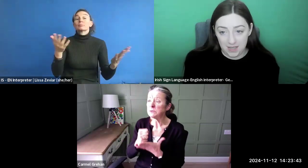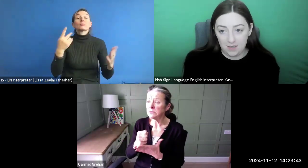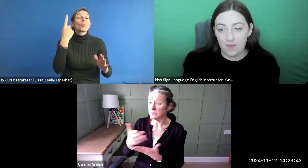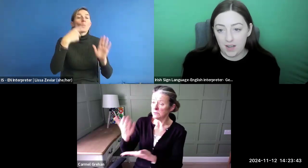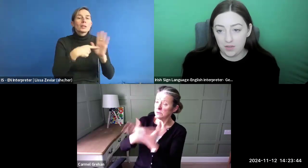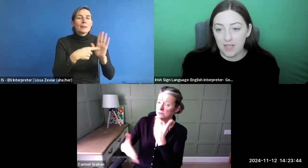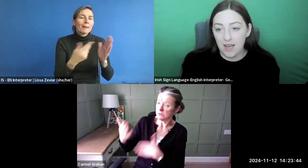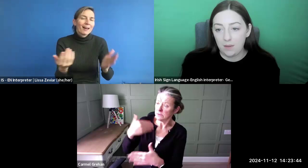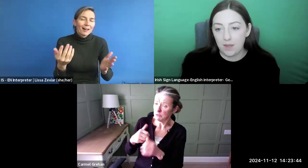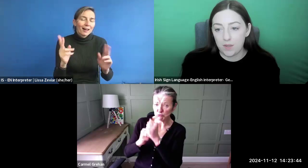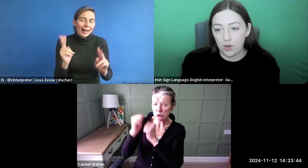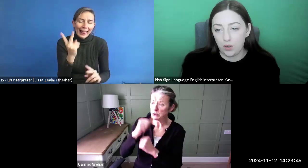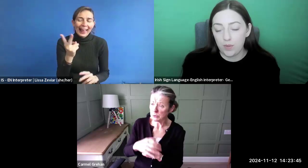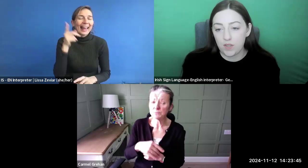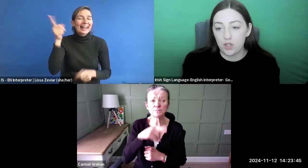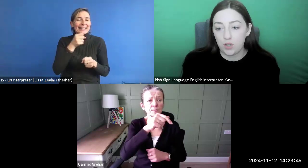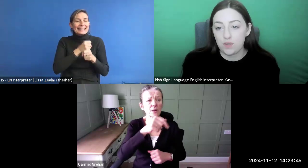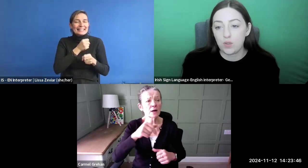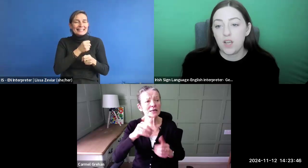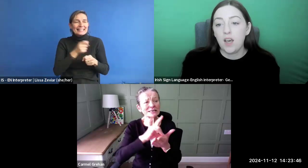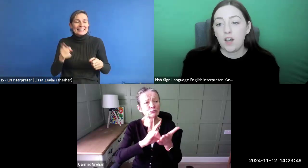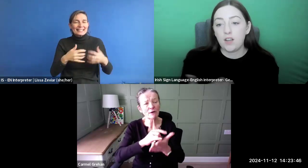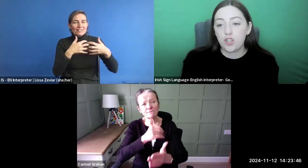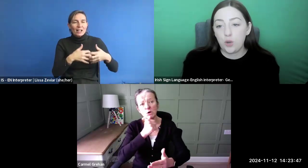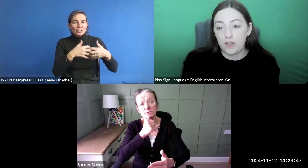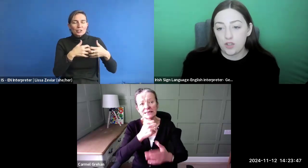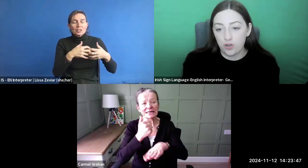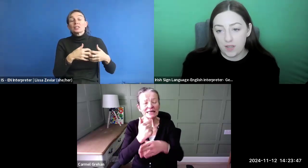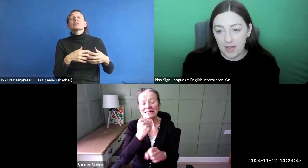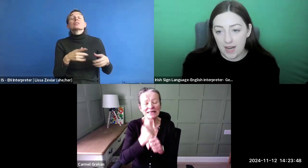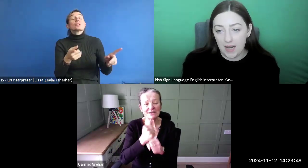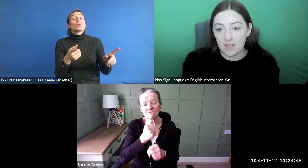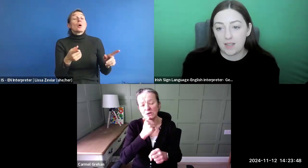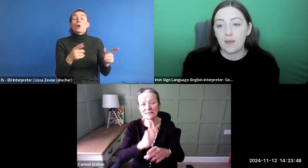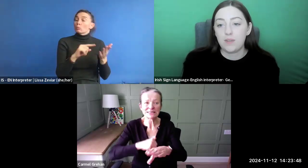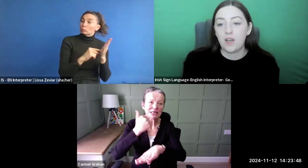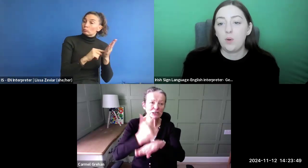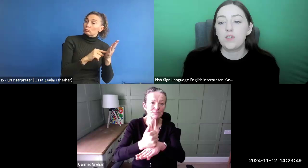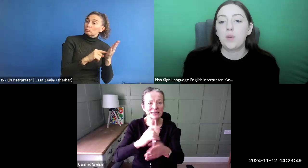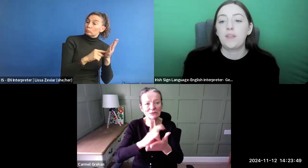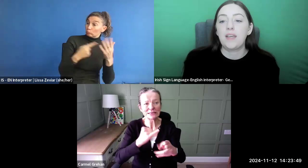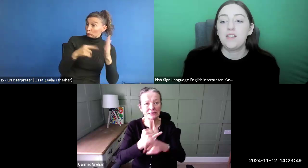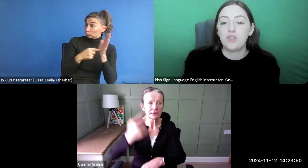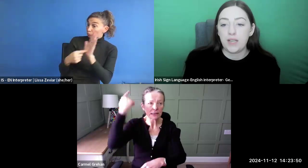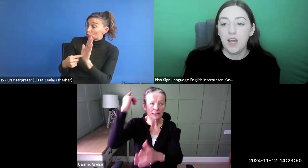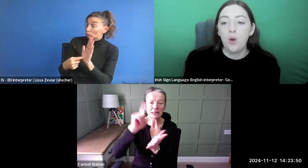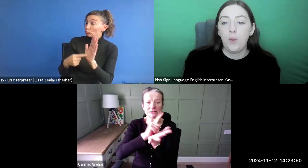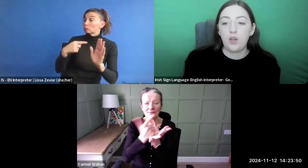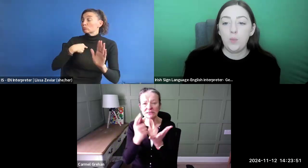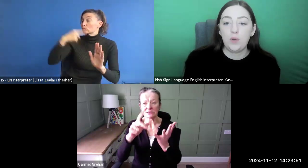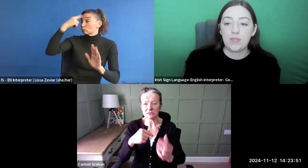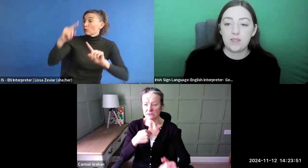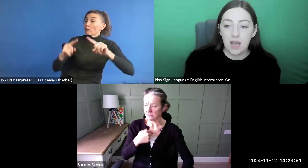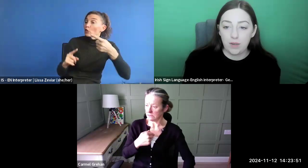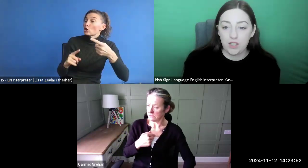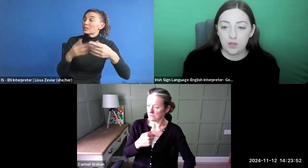use the Guinness factory, and that was brought up. So the students would kind of show me their structure that they had. Like they would say, oh, I'll talk about the history when